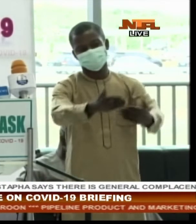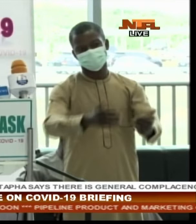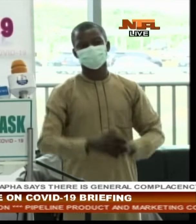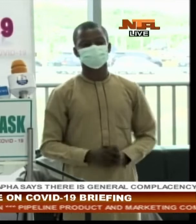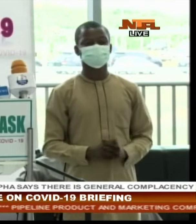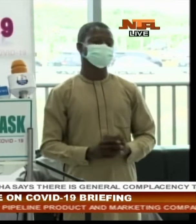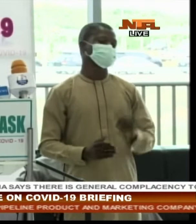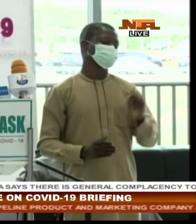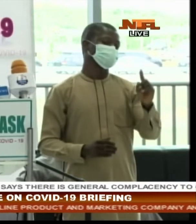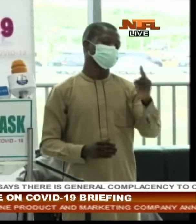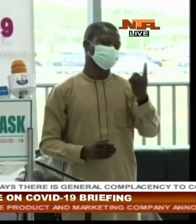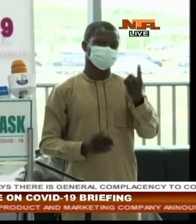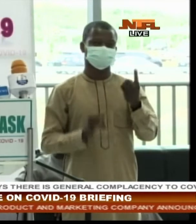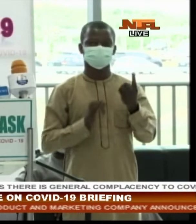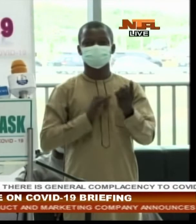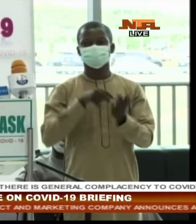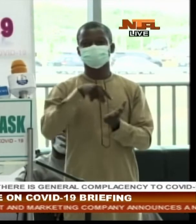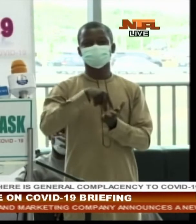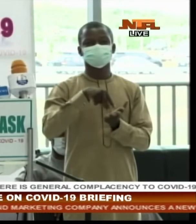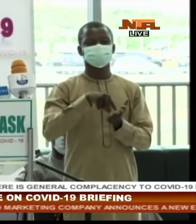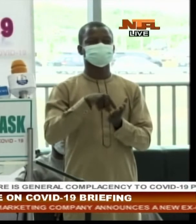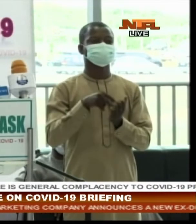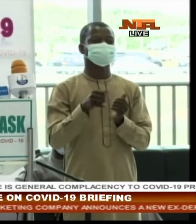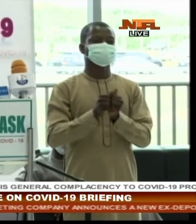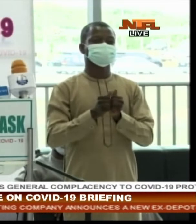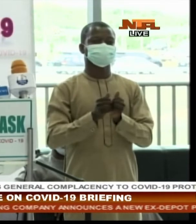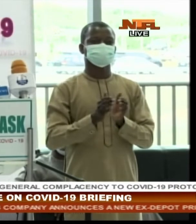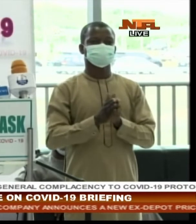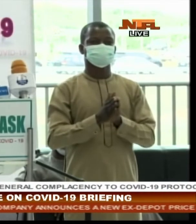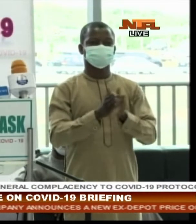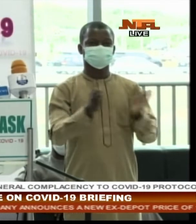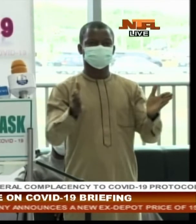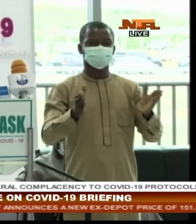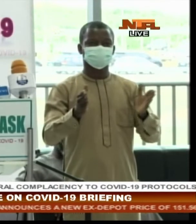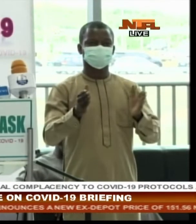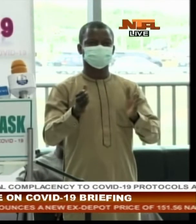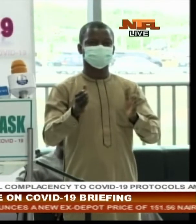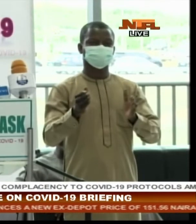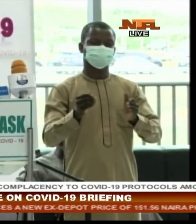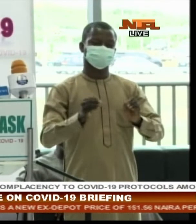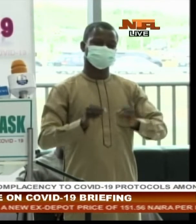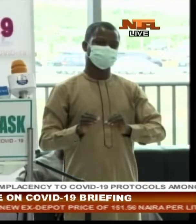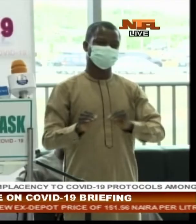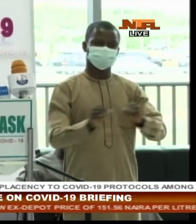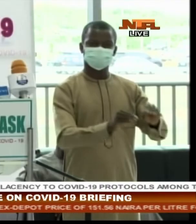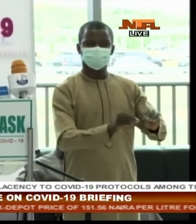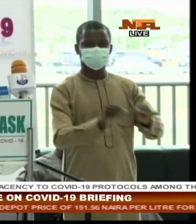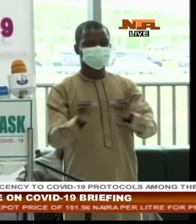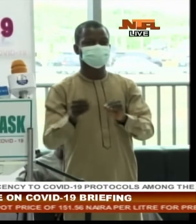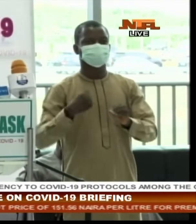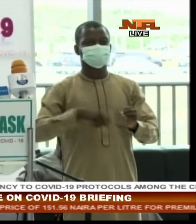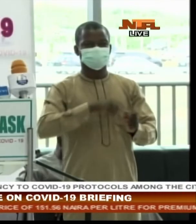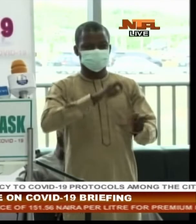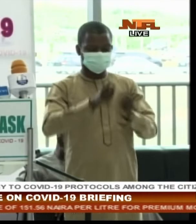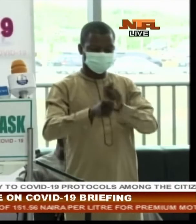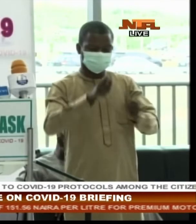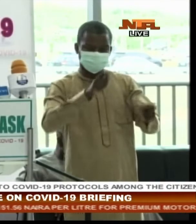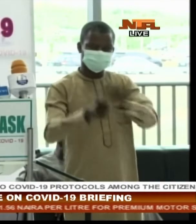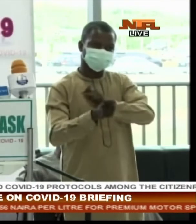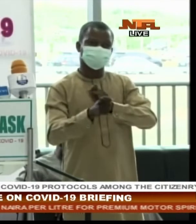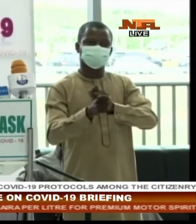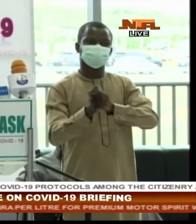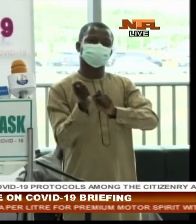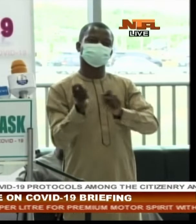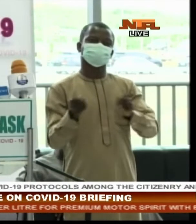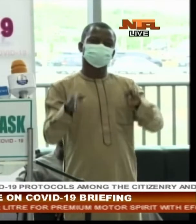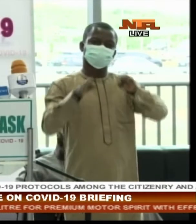I will first of all start with general movement. We are modifying the curfew to commence